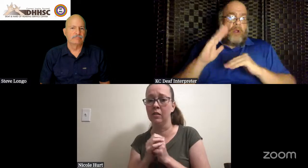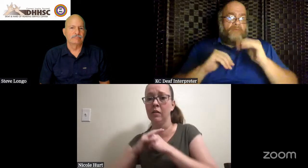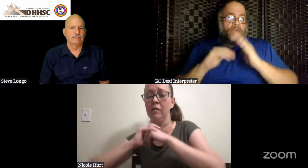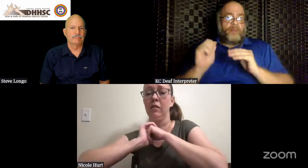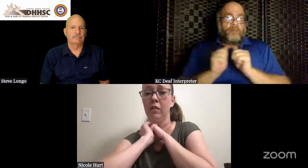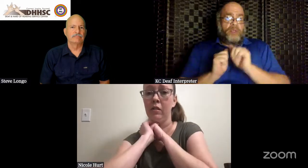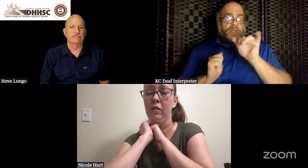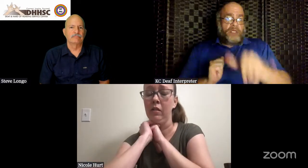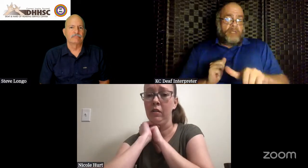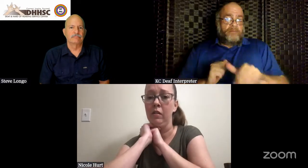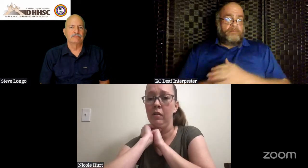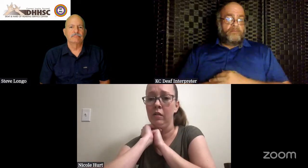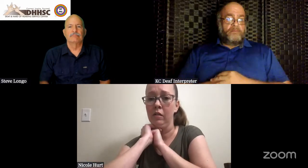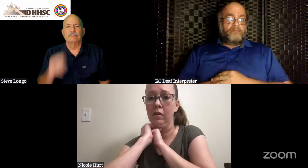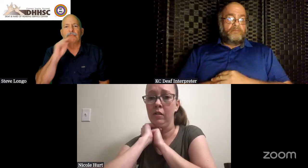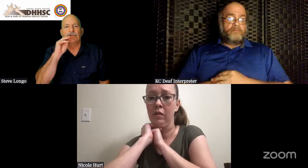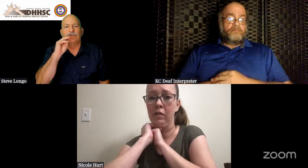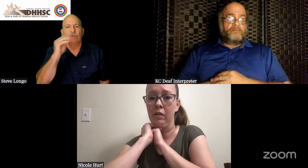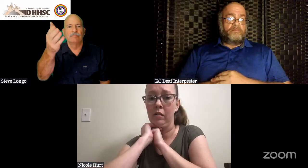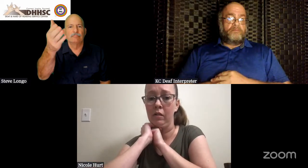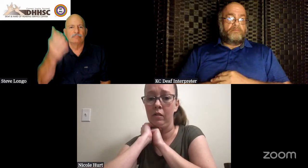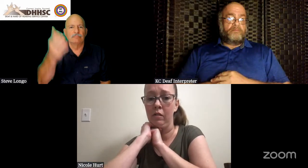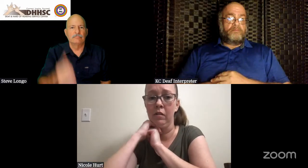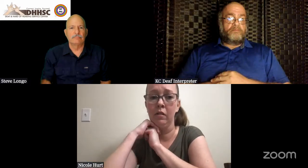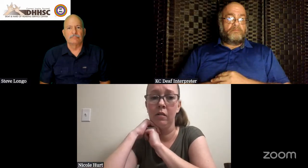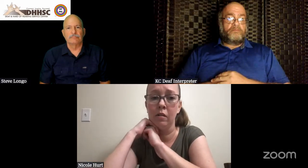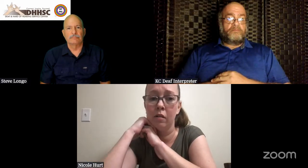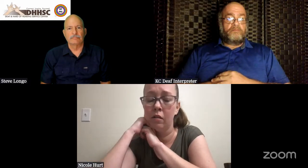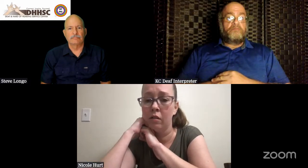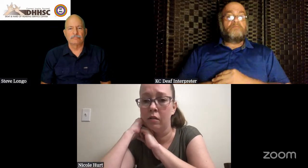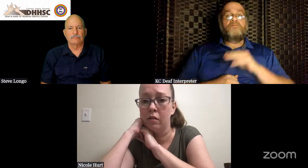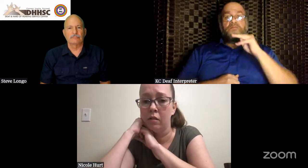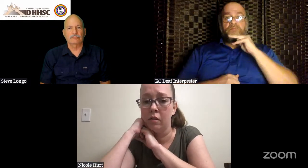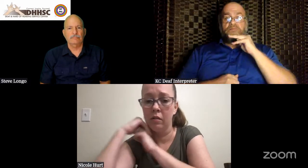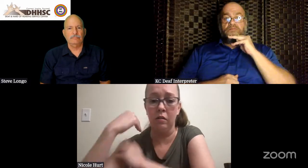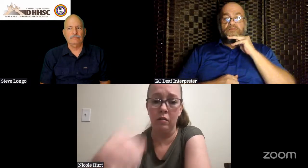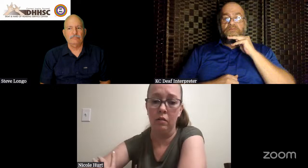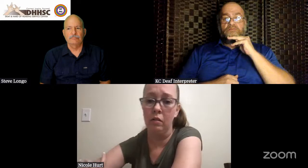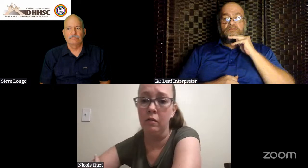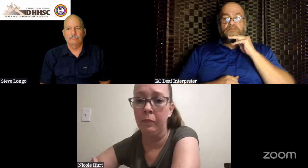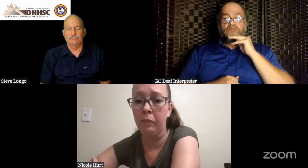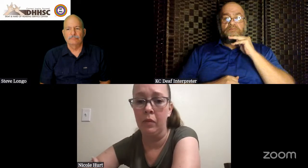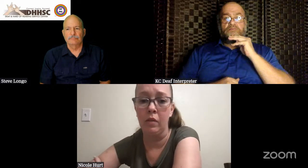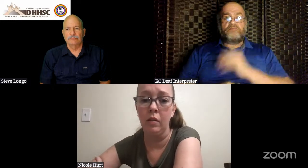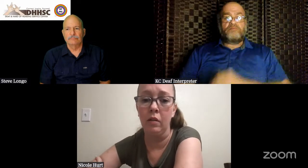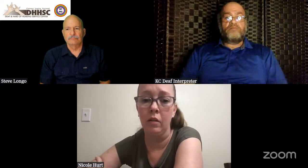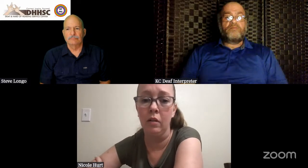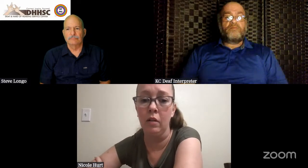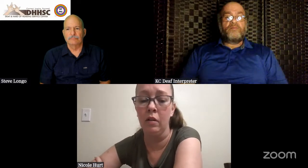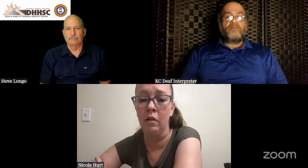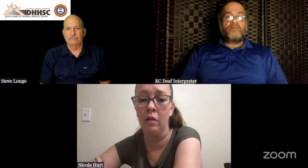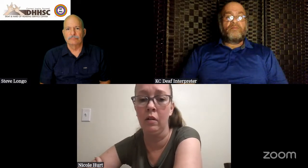appropriate before, to make sure that everyone is comfortable with this.